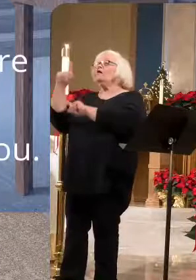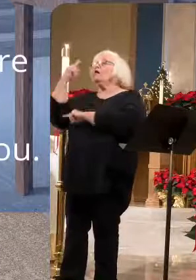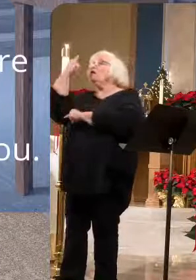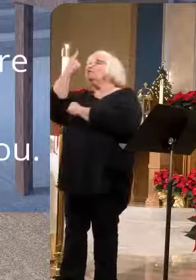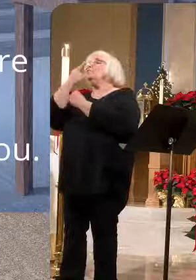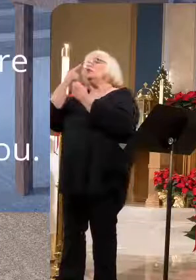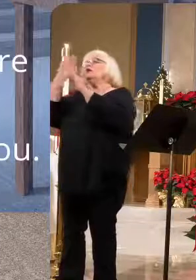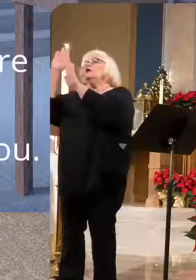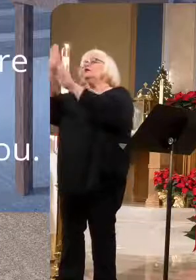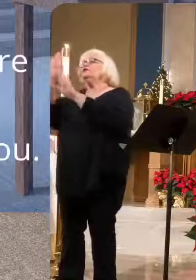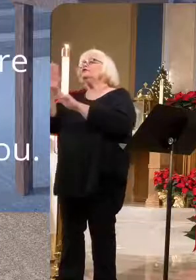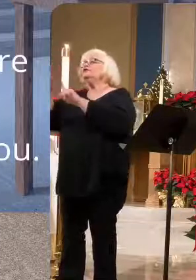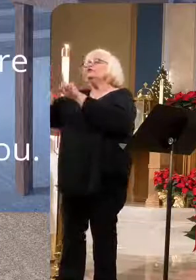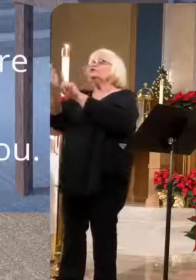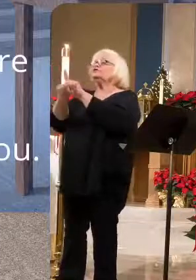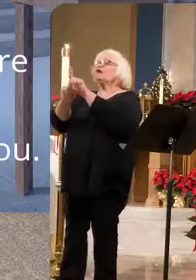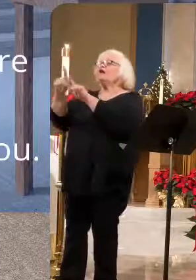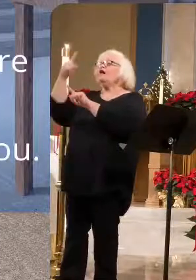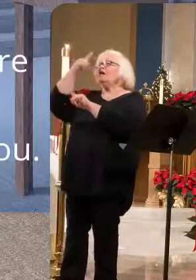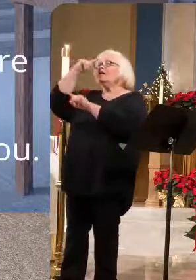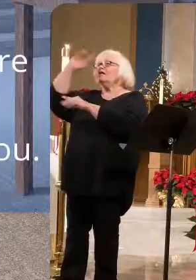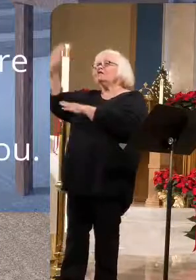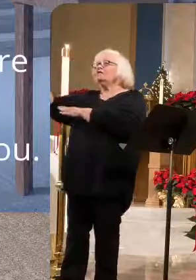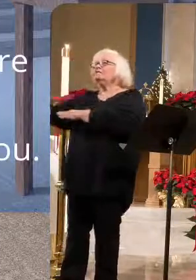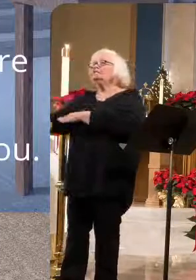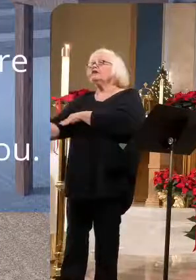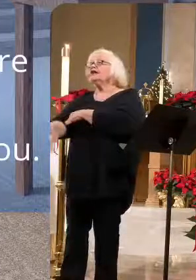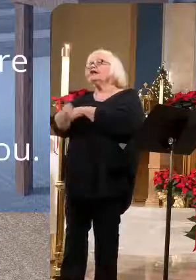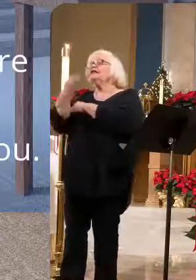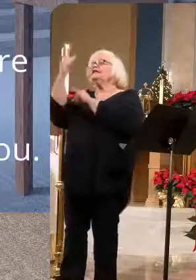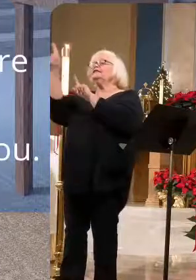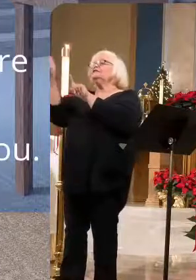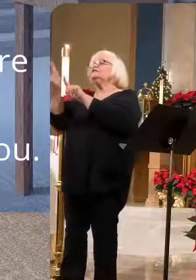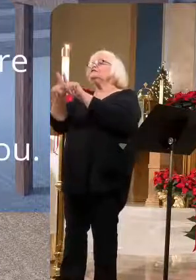star of wonder, star.